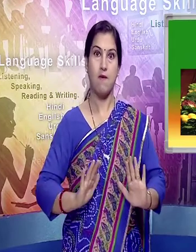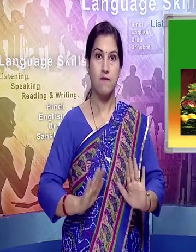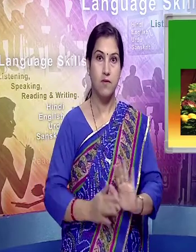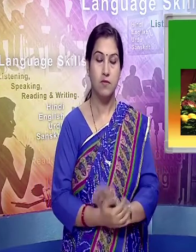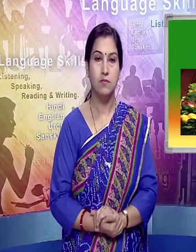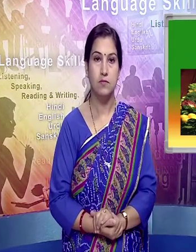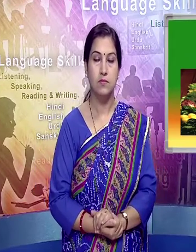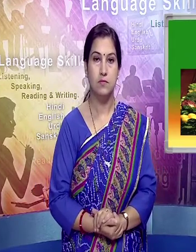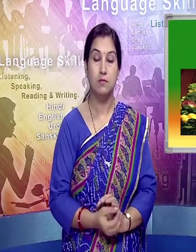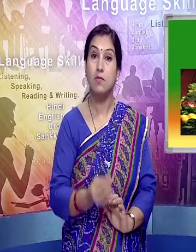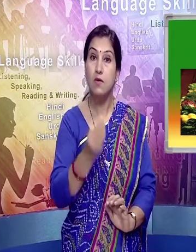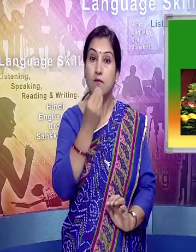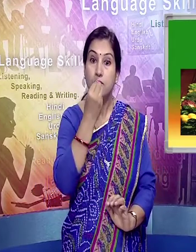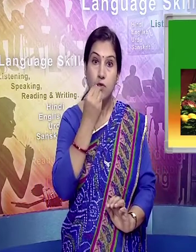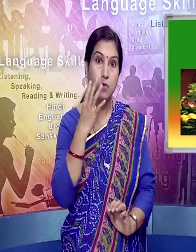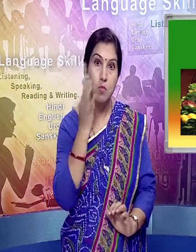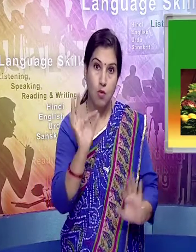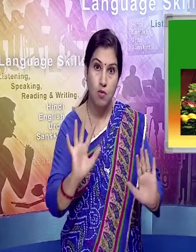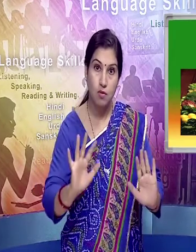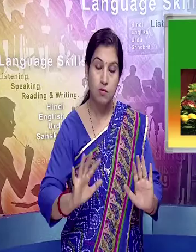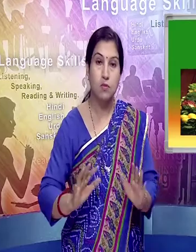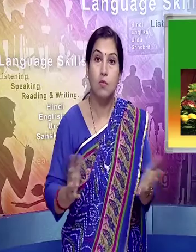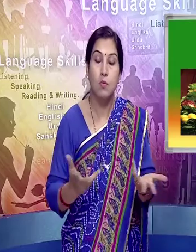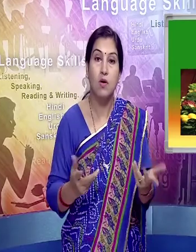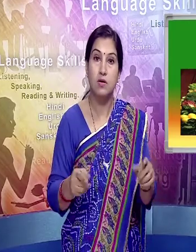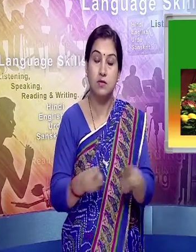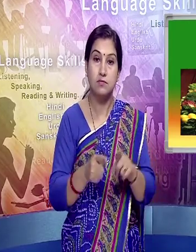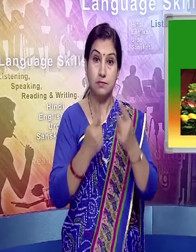Food is as important as oxygen for life.